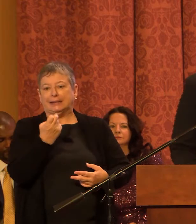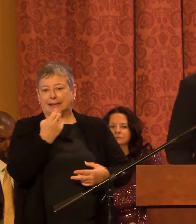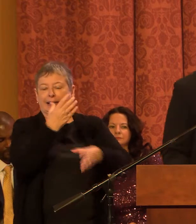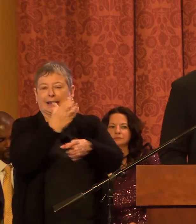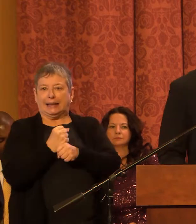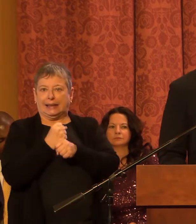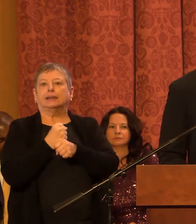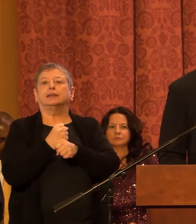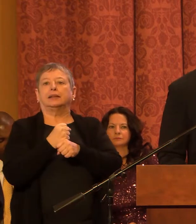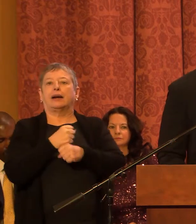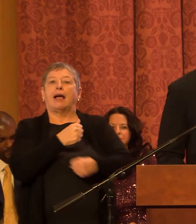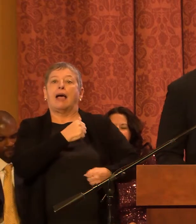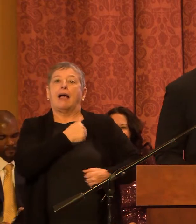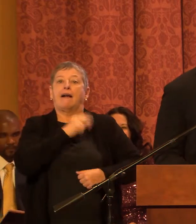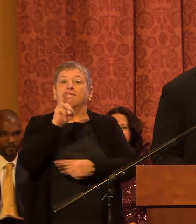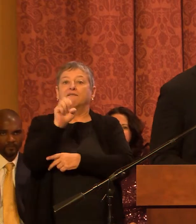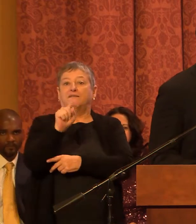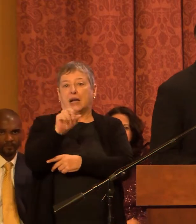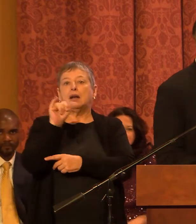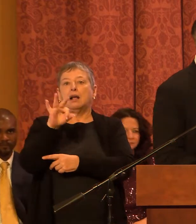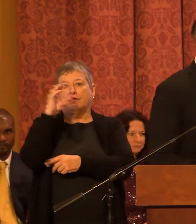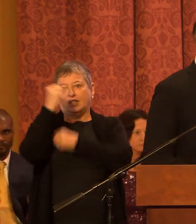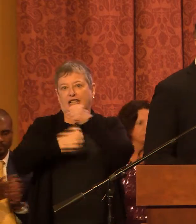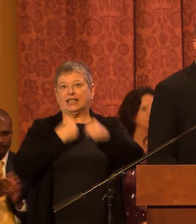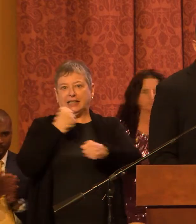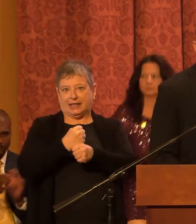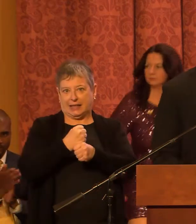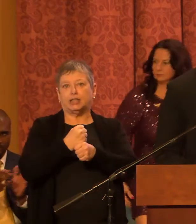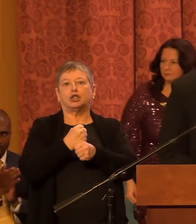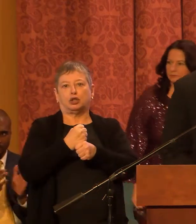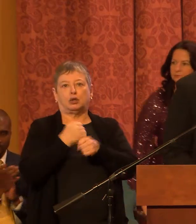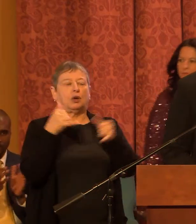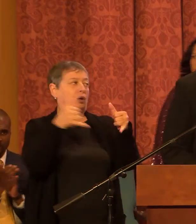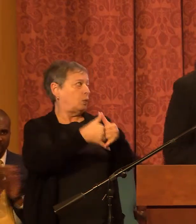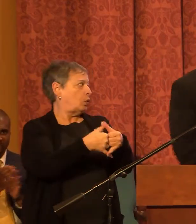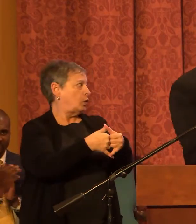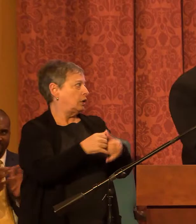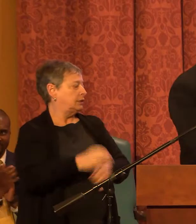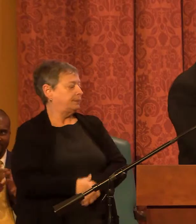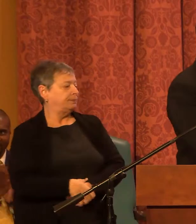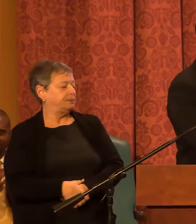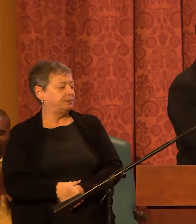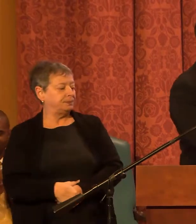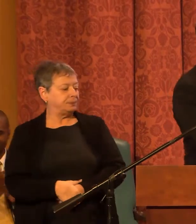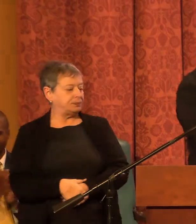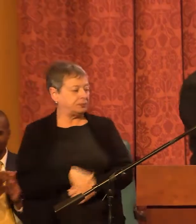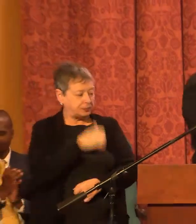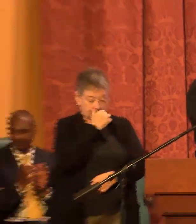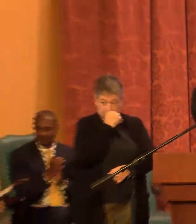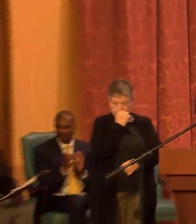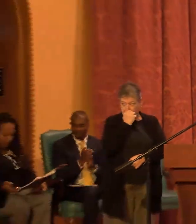Award. Ladies and gentlemen, Paul Ganocho, Veteran of the Year.